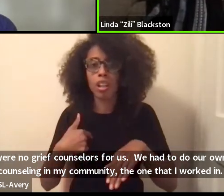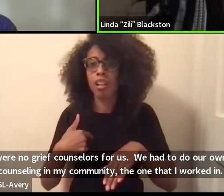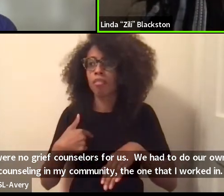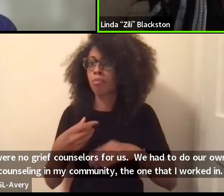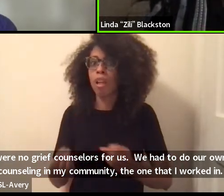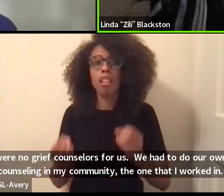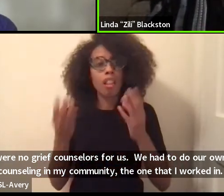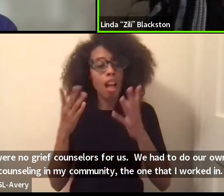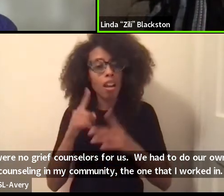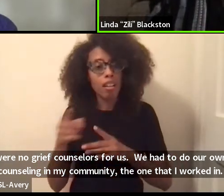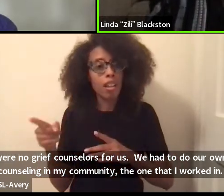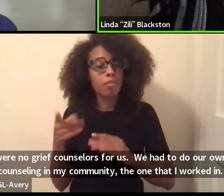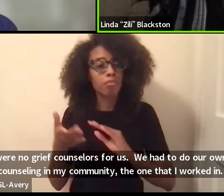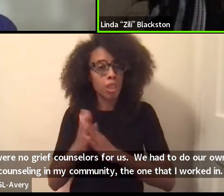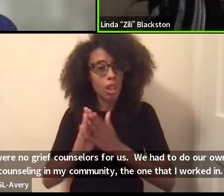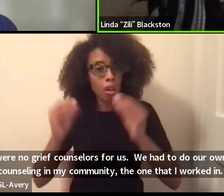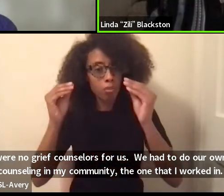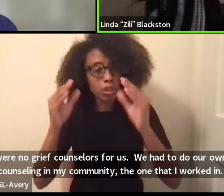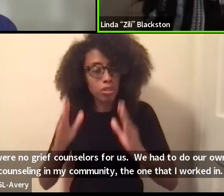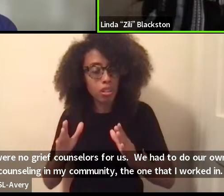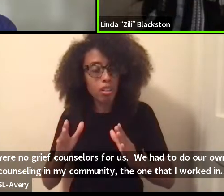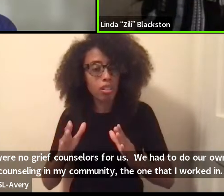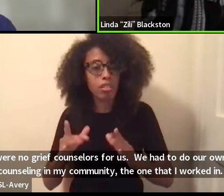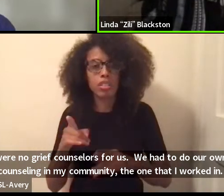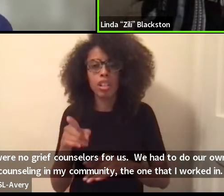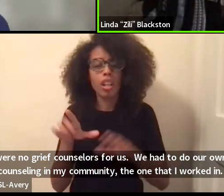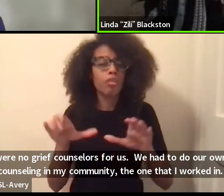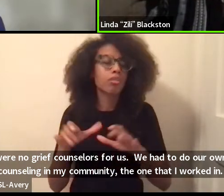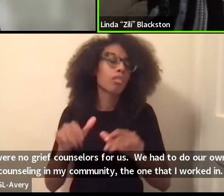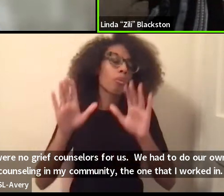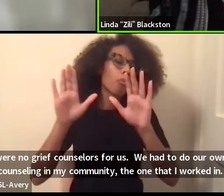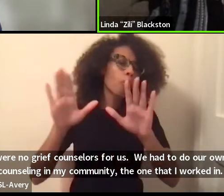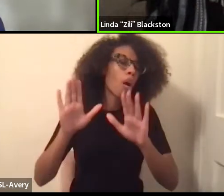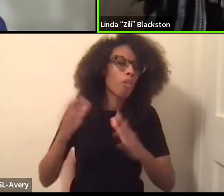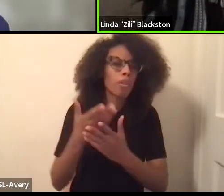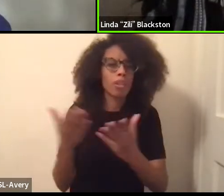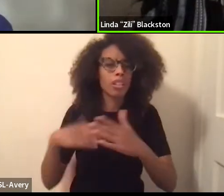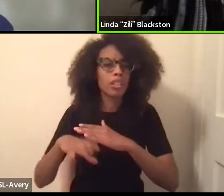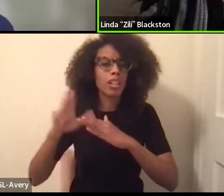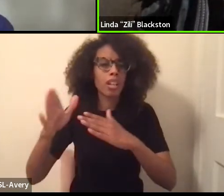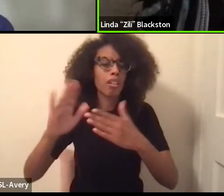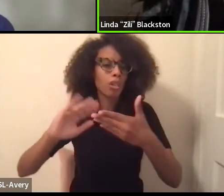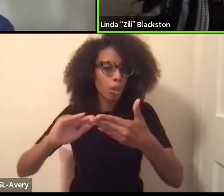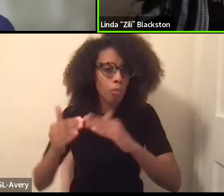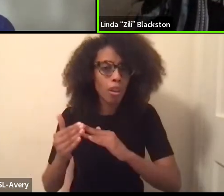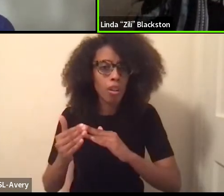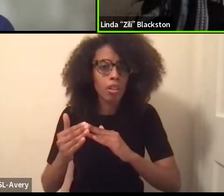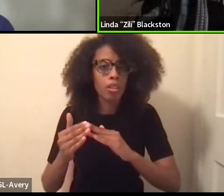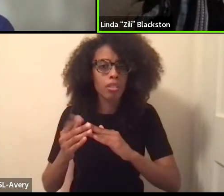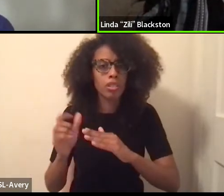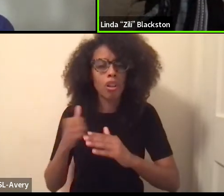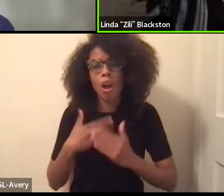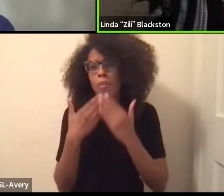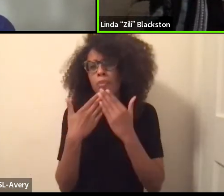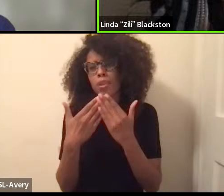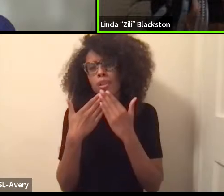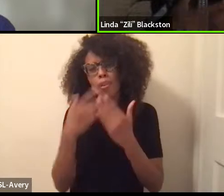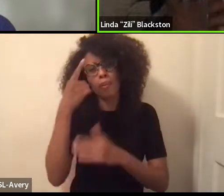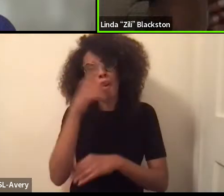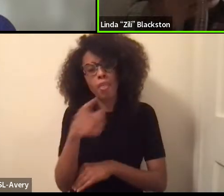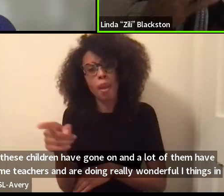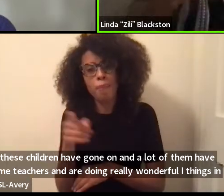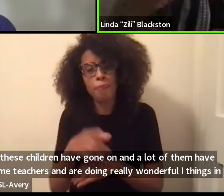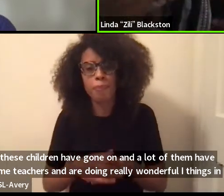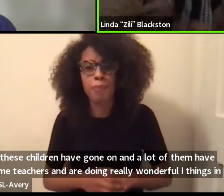teachers and are doing really wonderful things in their community. So I appreciate them. And we have to know